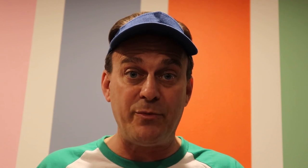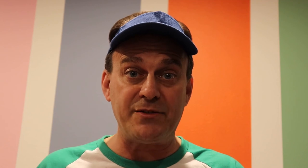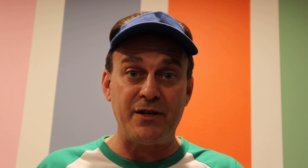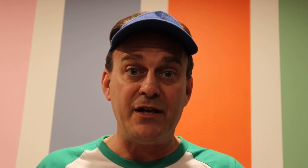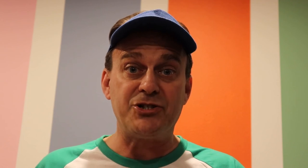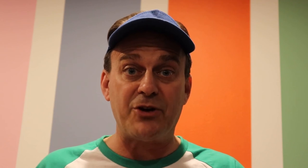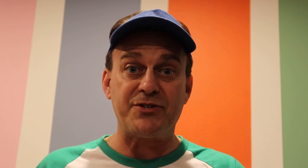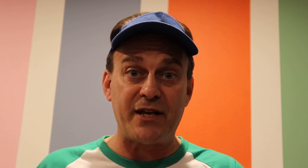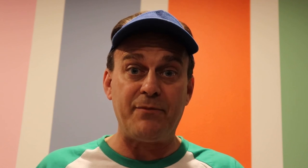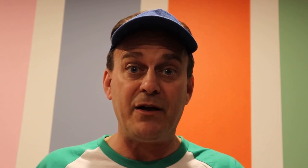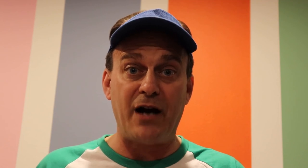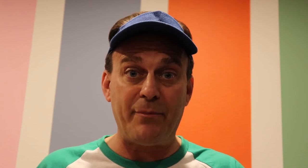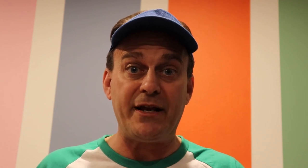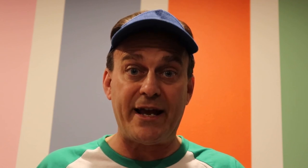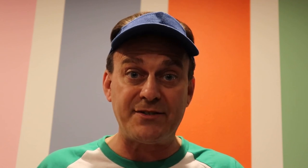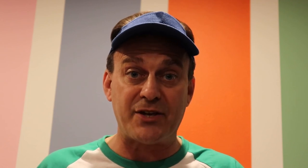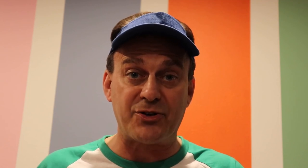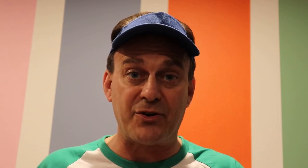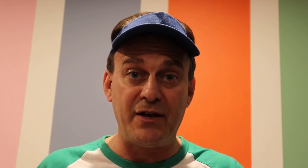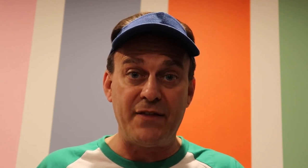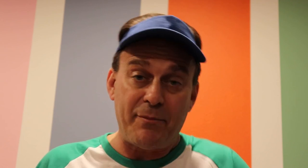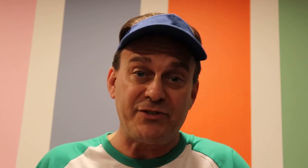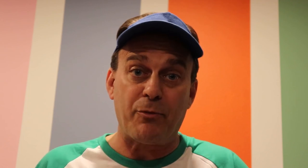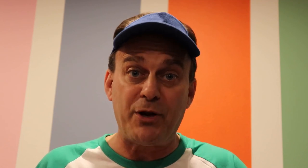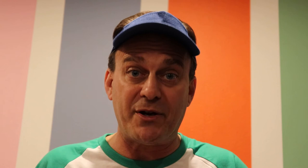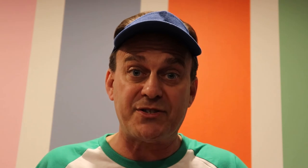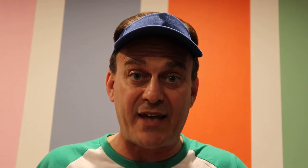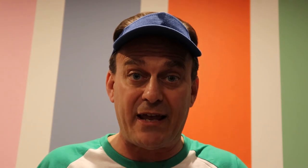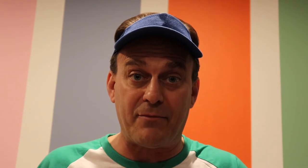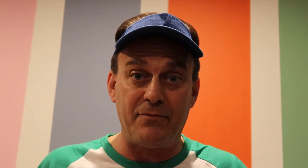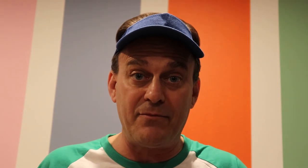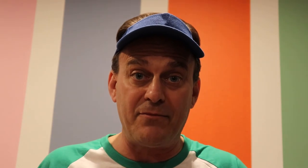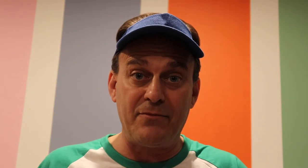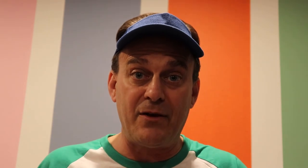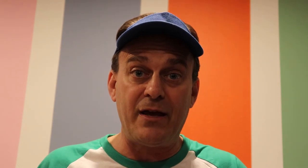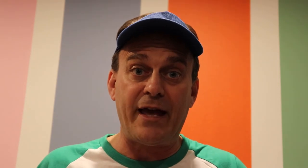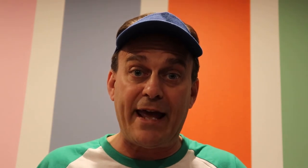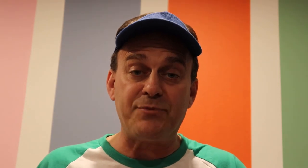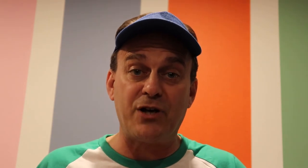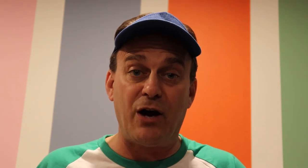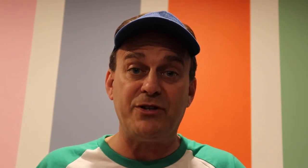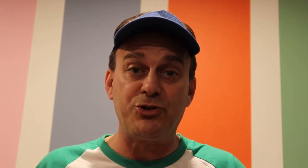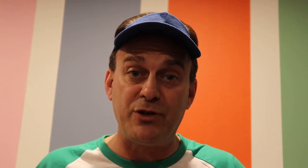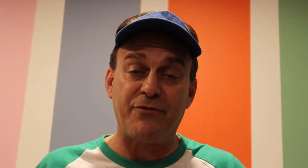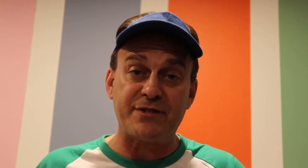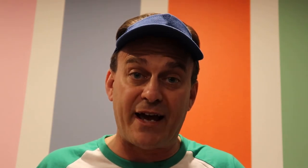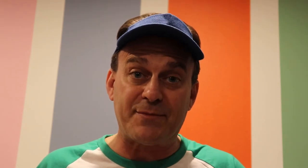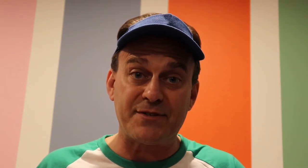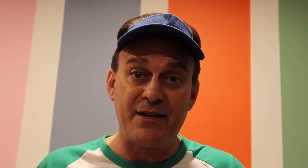humans shared the same common ancestor. That means they were pretty much the same. Apes come in two different types.